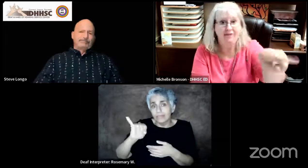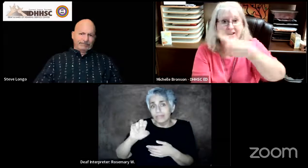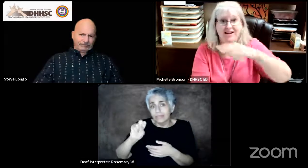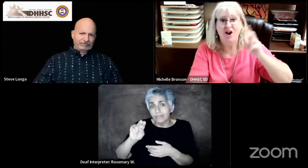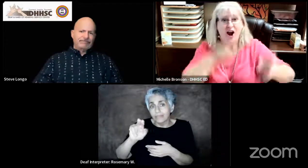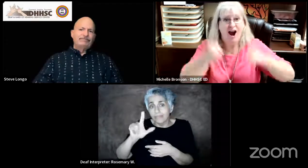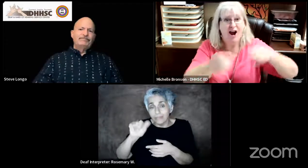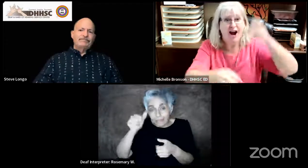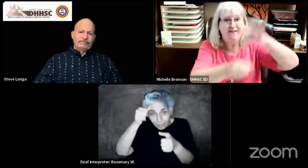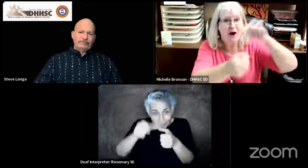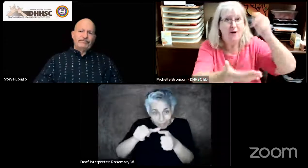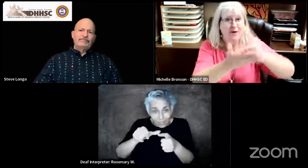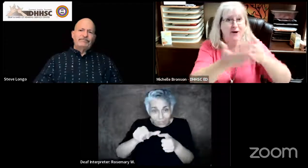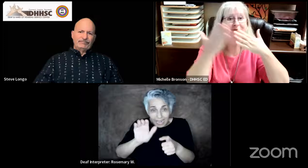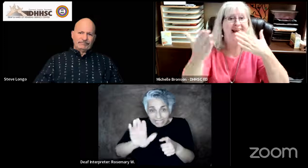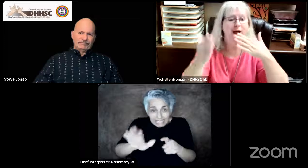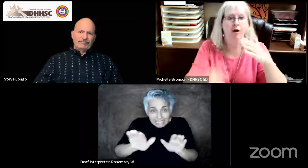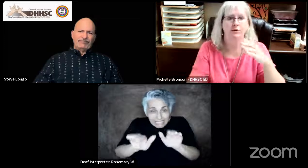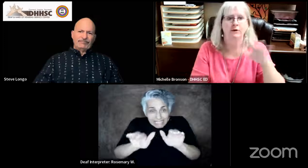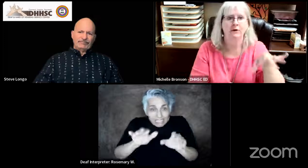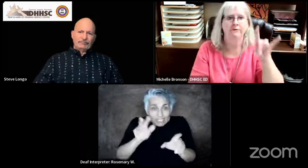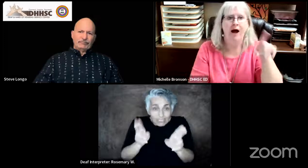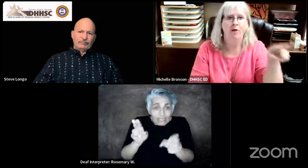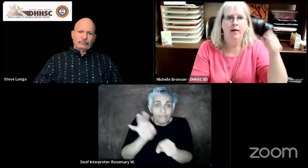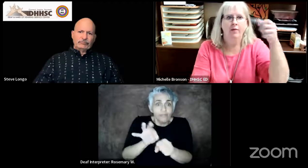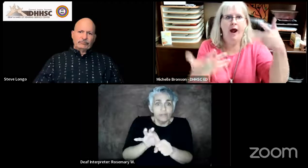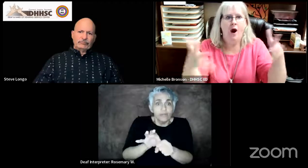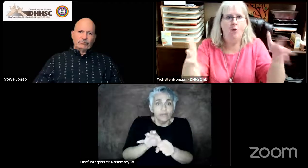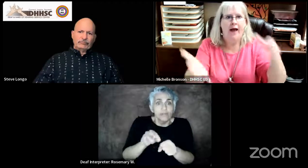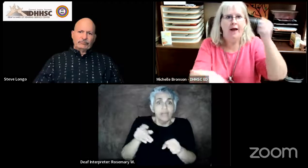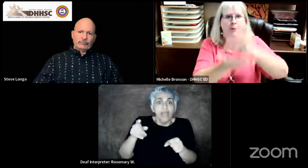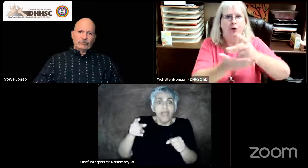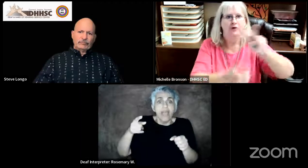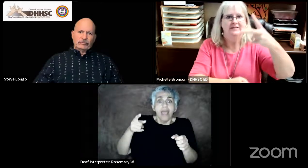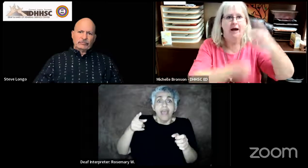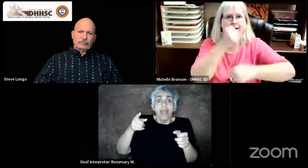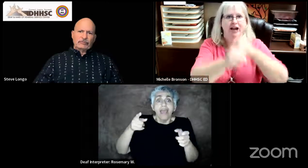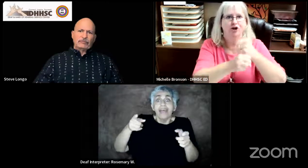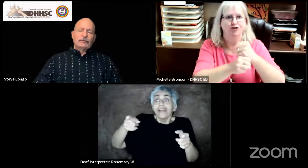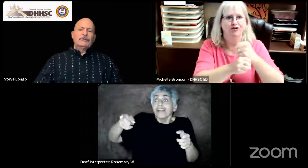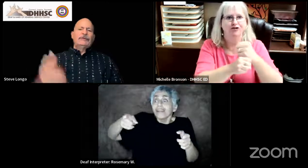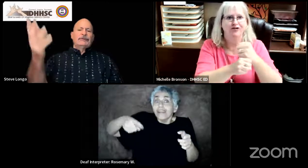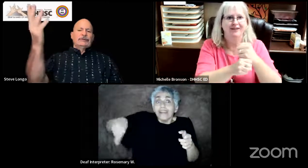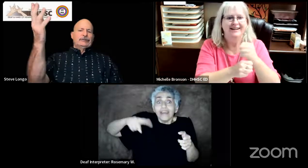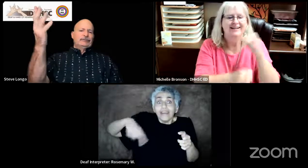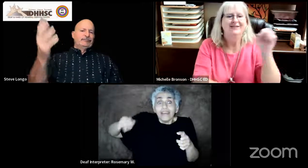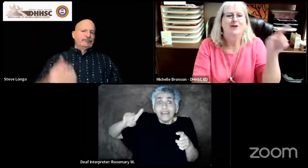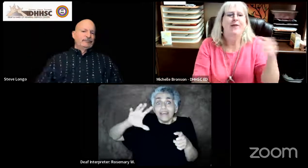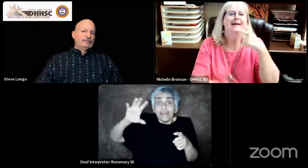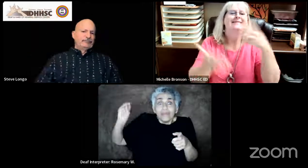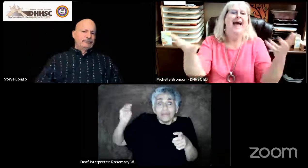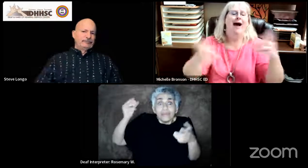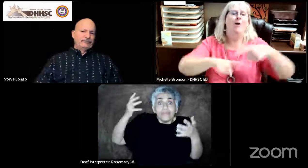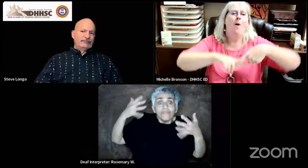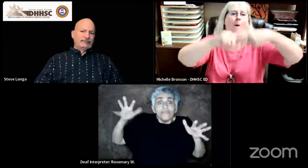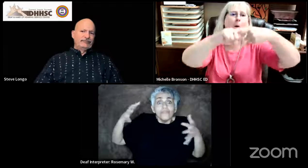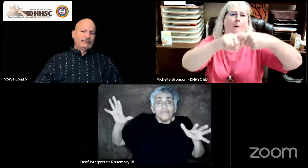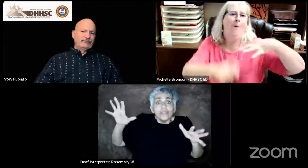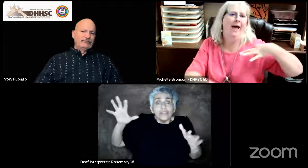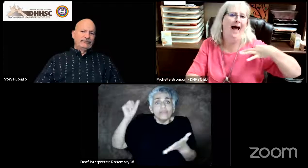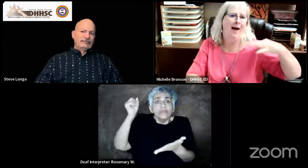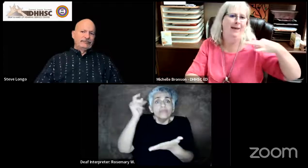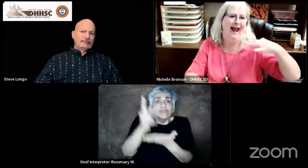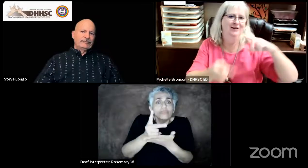the paperwork for the Monterey Peninsula Foundation. You know, we hurried to find out that we needed to get that